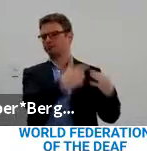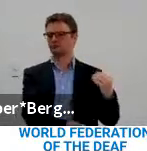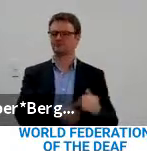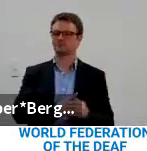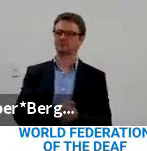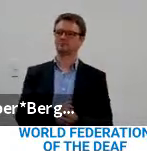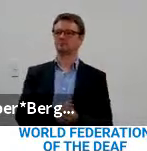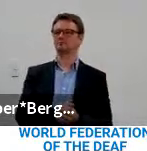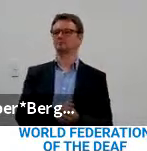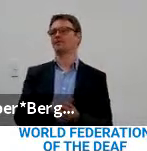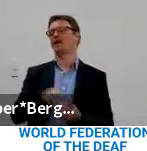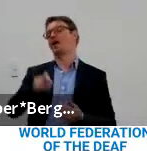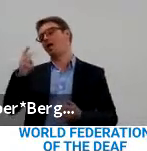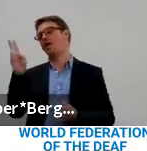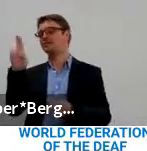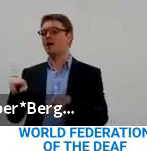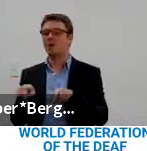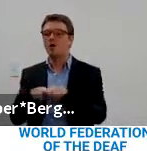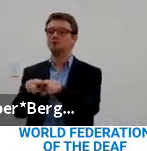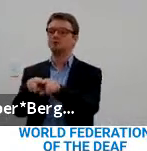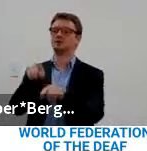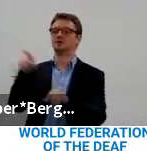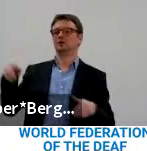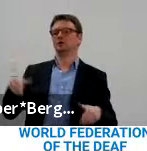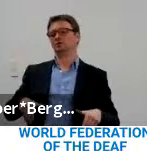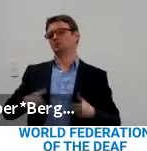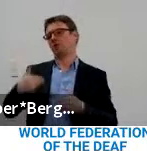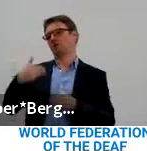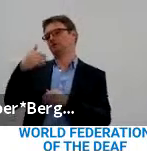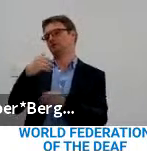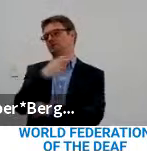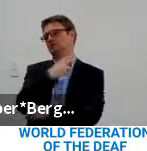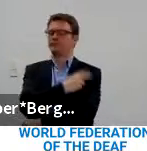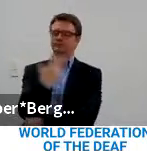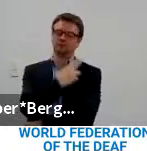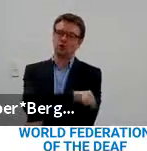so they can get the right treatment, not get more treatment.